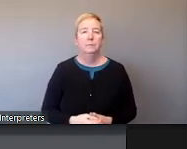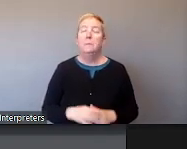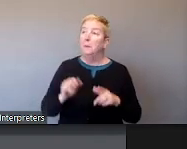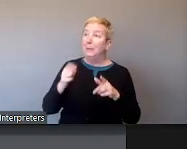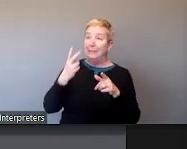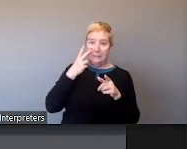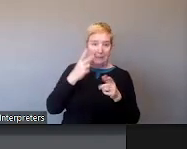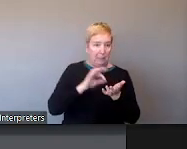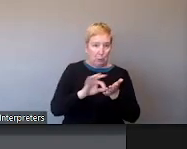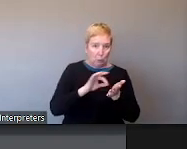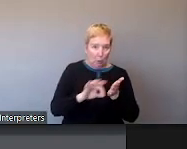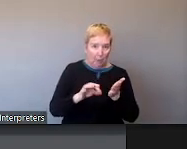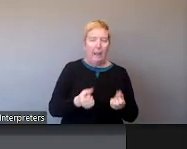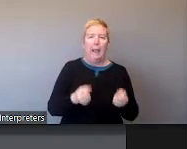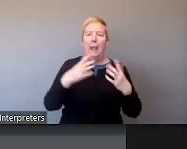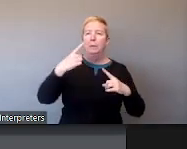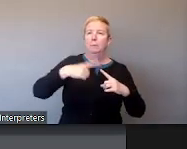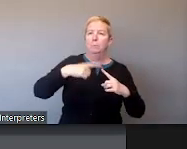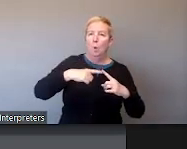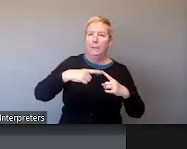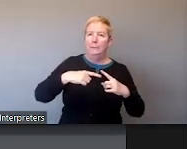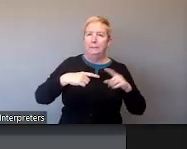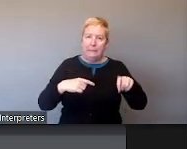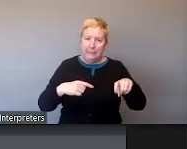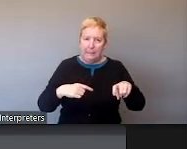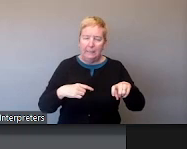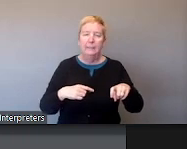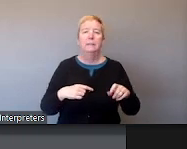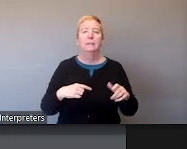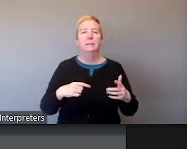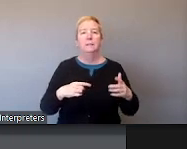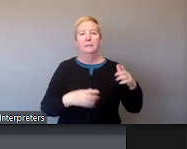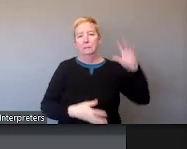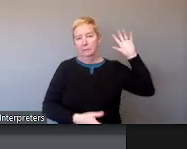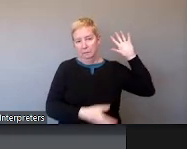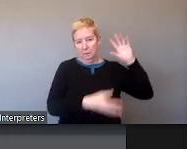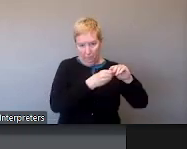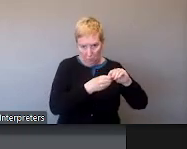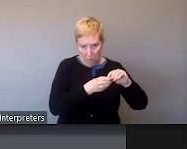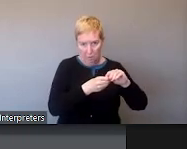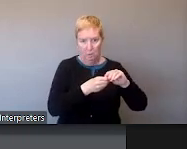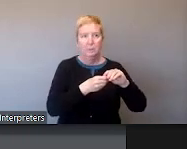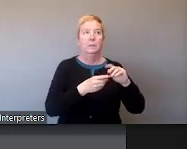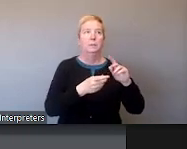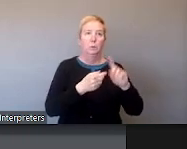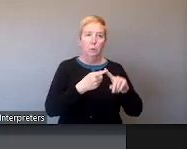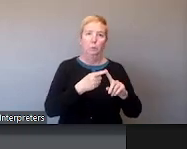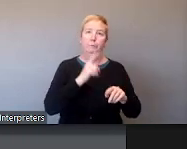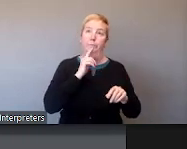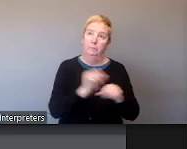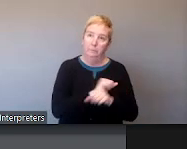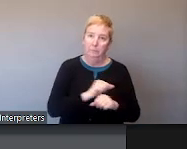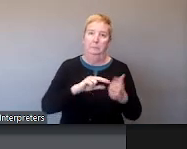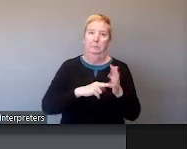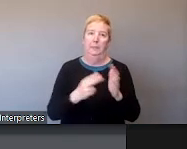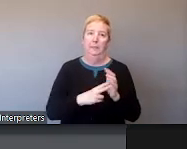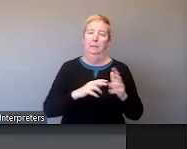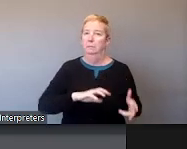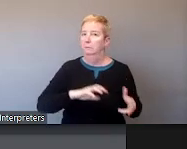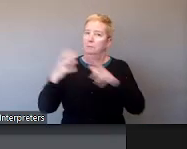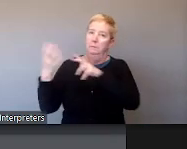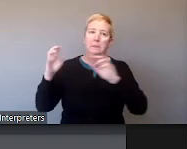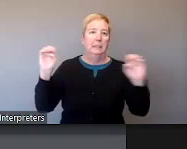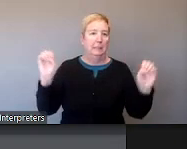scoring, like how many points do you need to overall be in these areas. Now, one thing I will tell you is